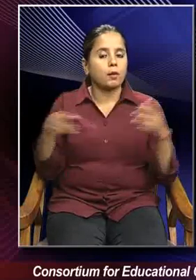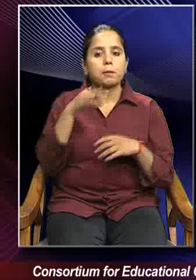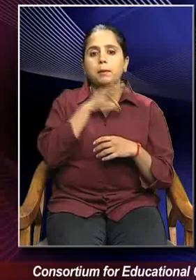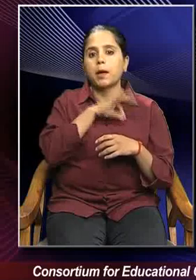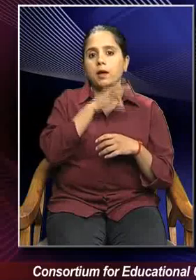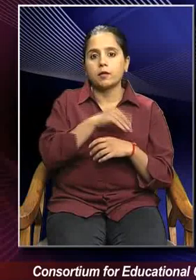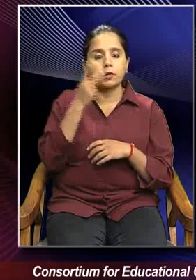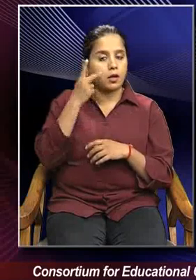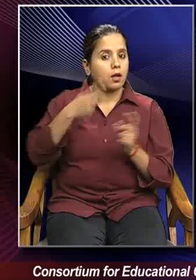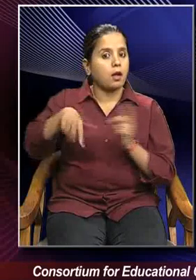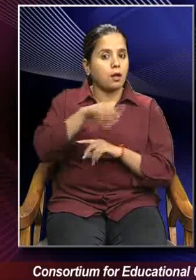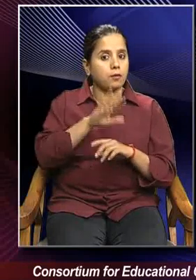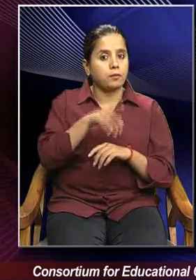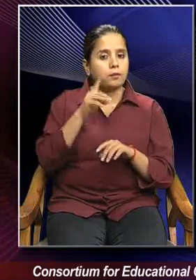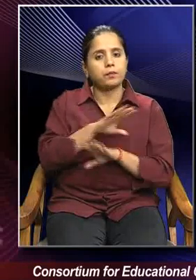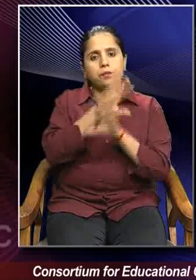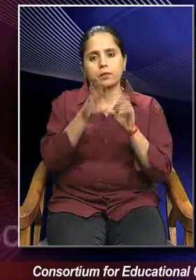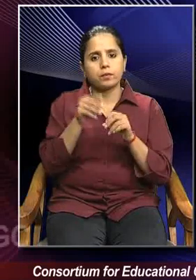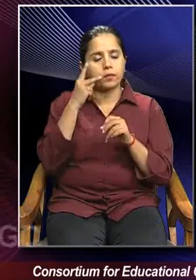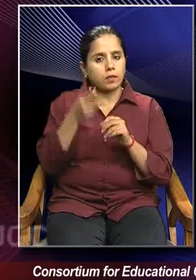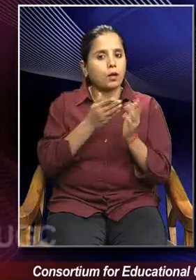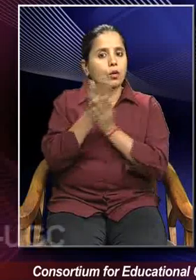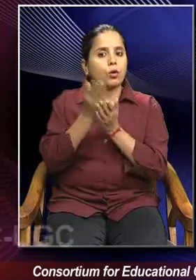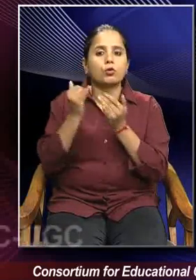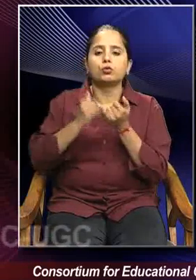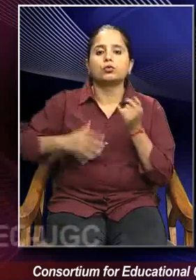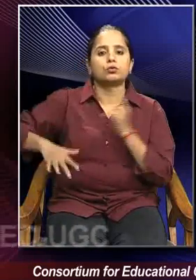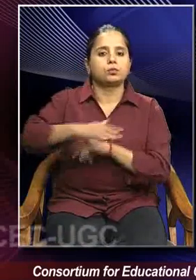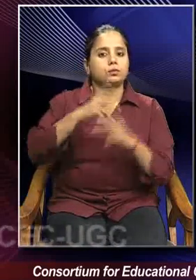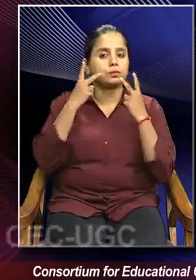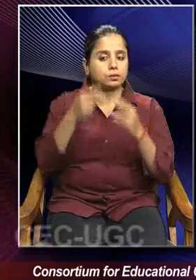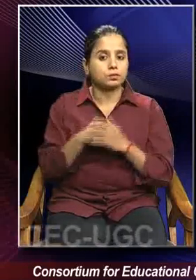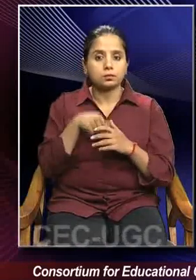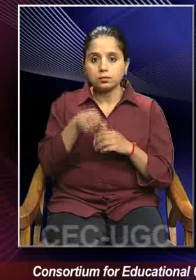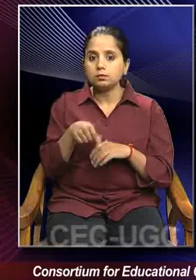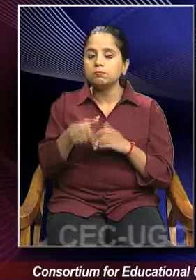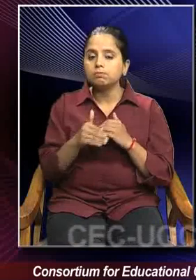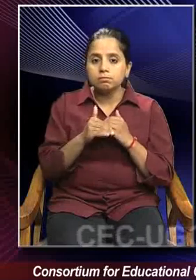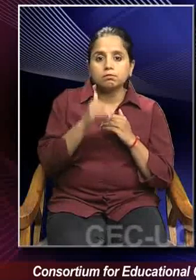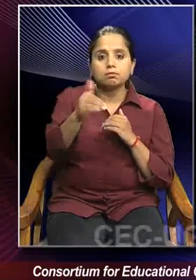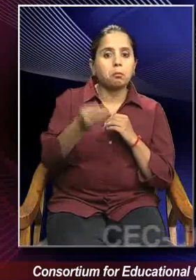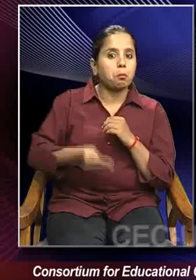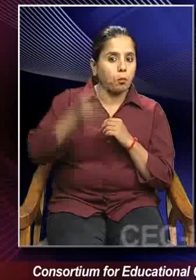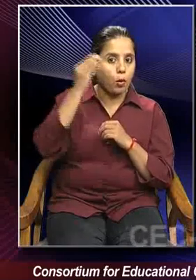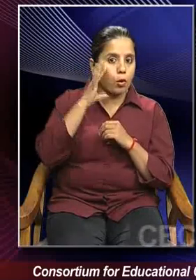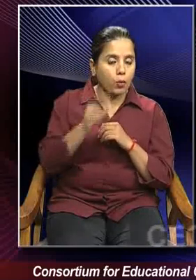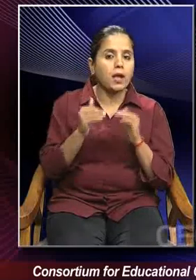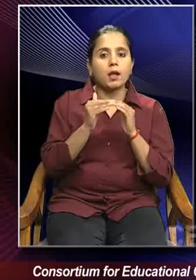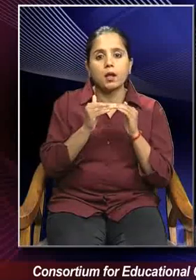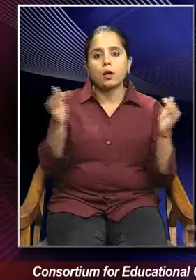benefits it has to all facets of society, which is more sustainable and the